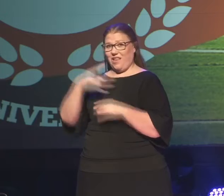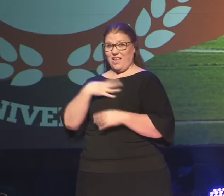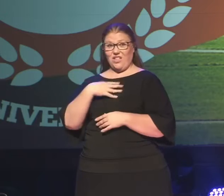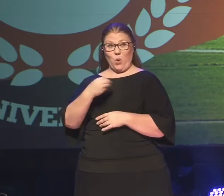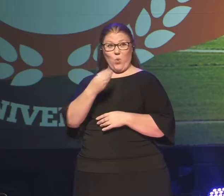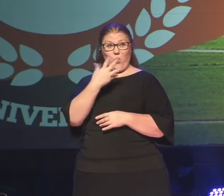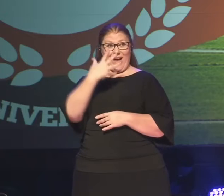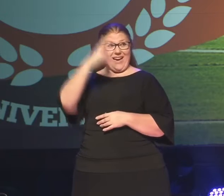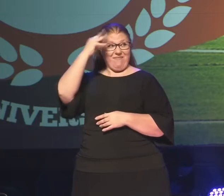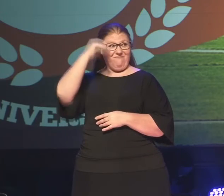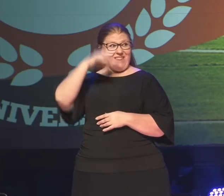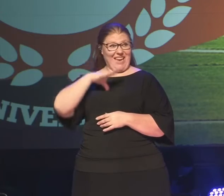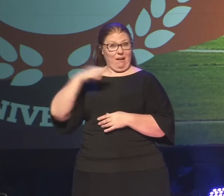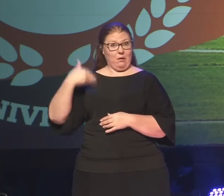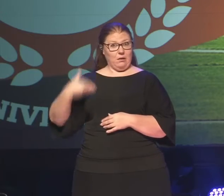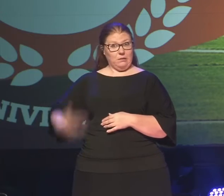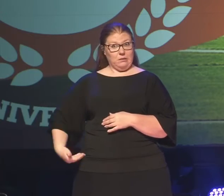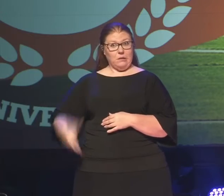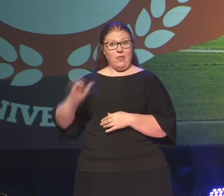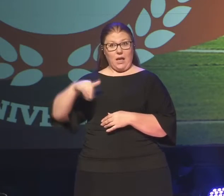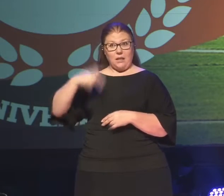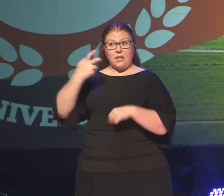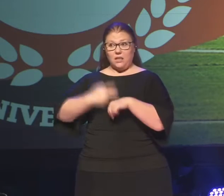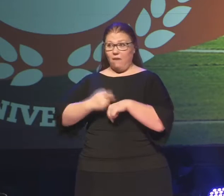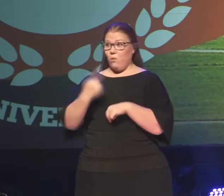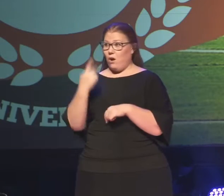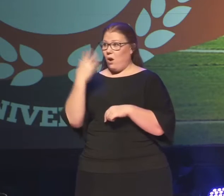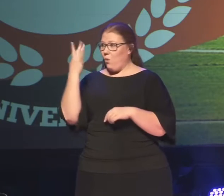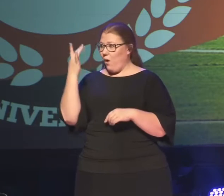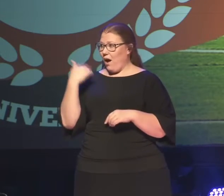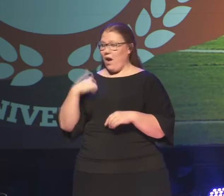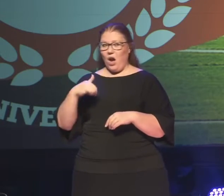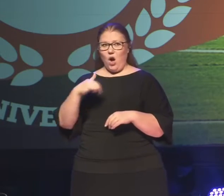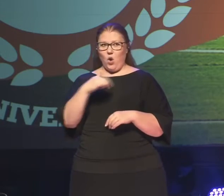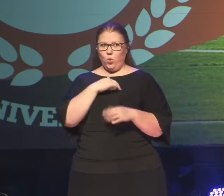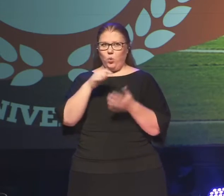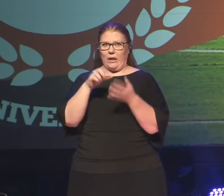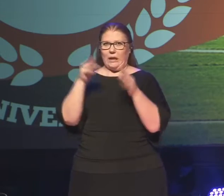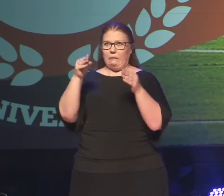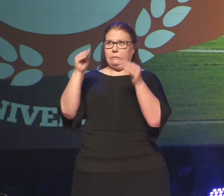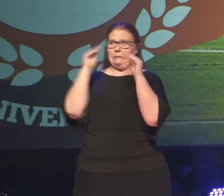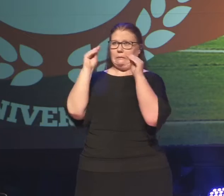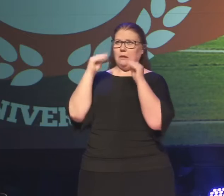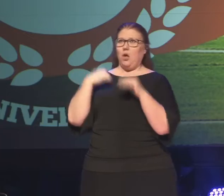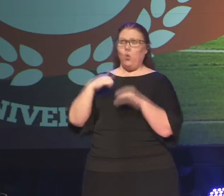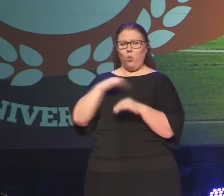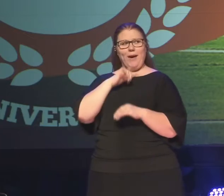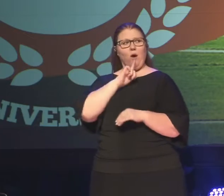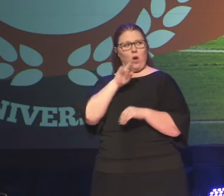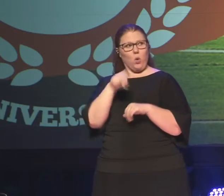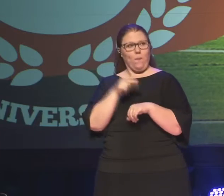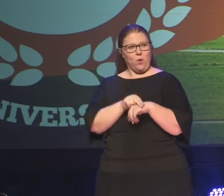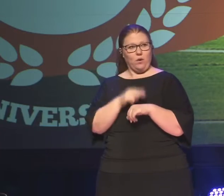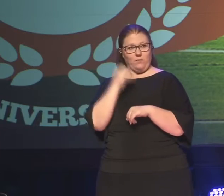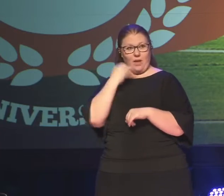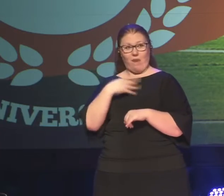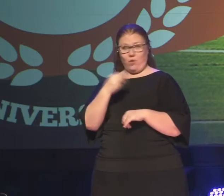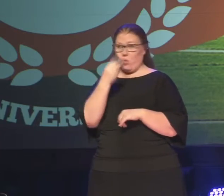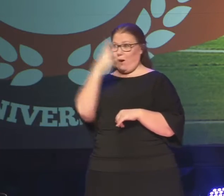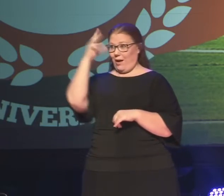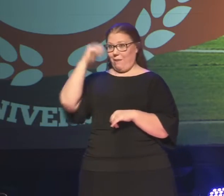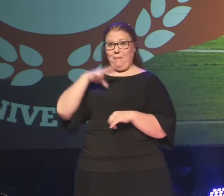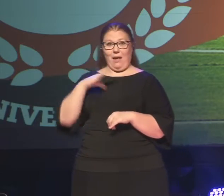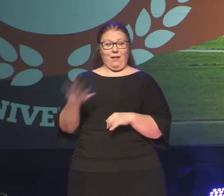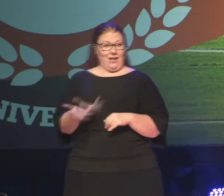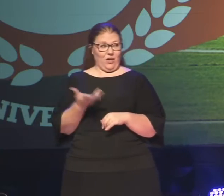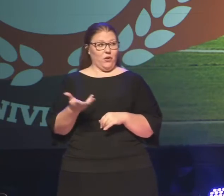male, that's a tough one. Because we've just been conditioned that we are the normal, if you're white and male in here.